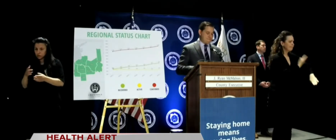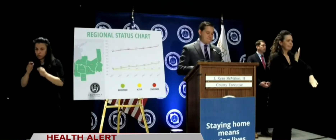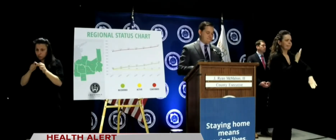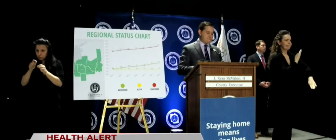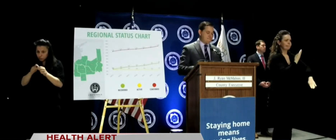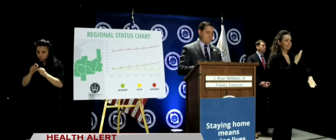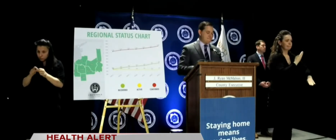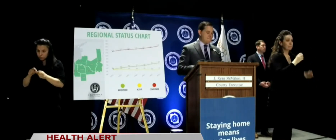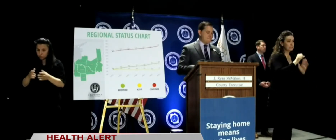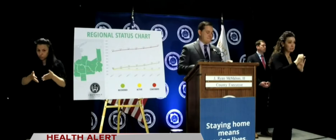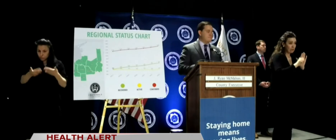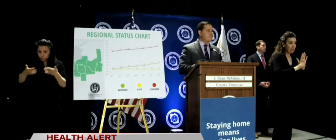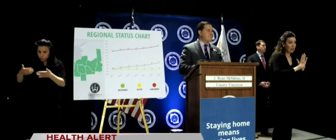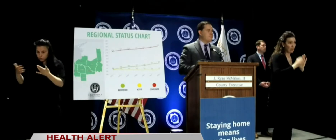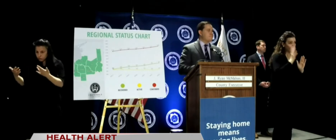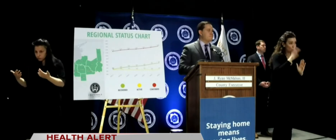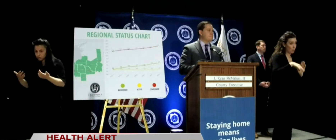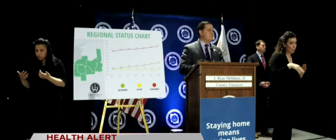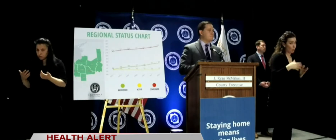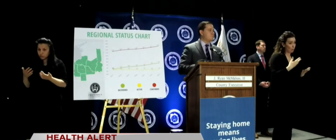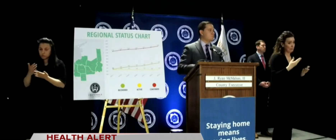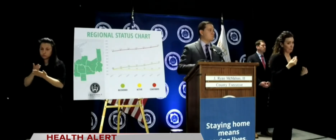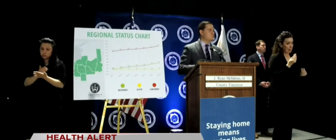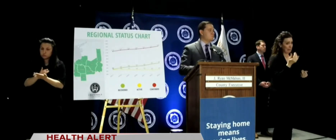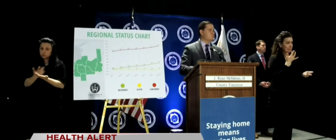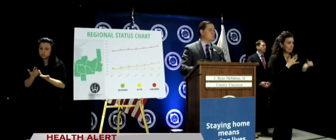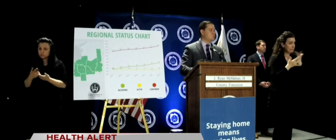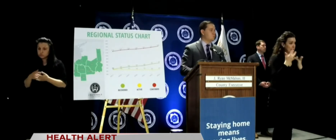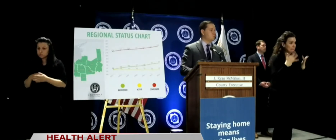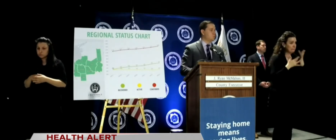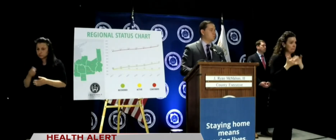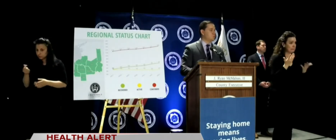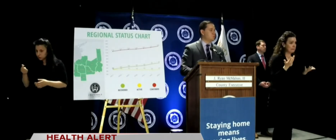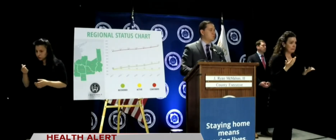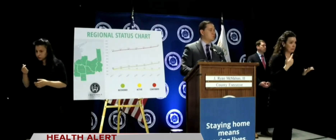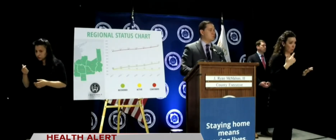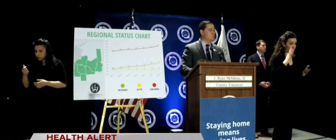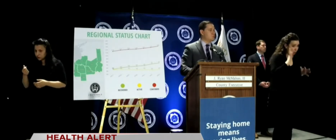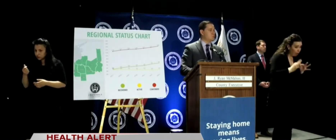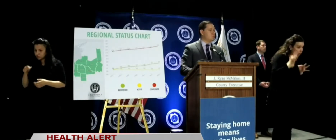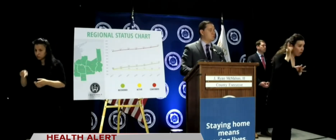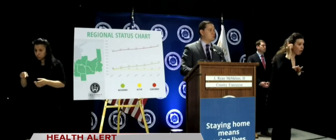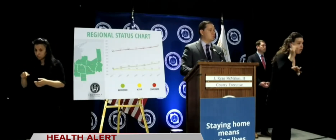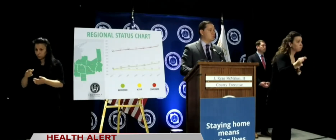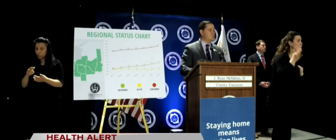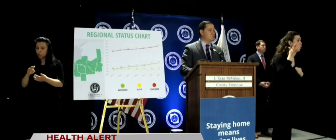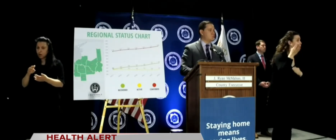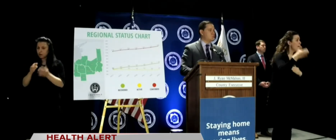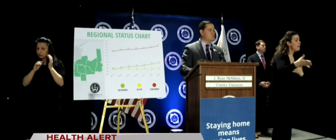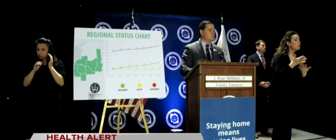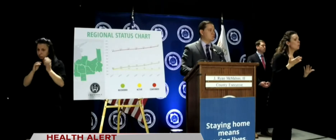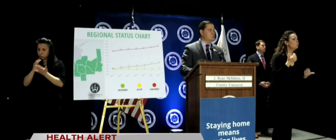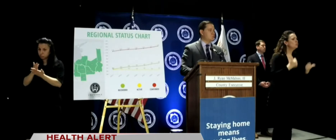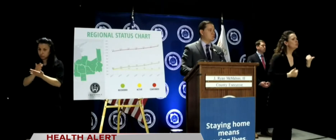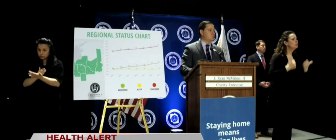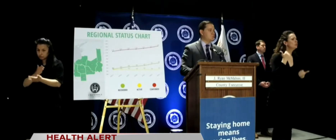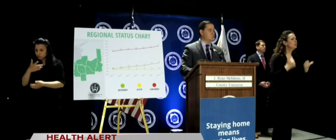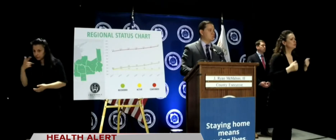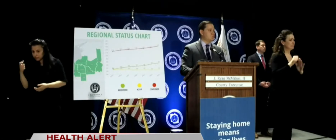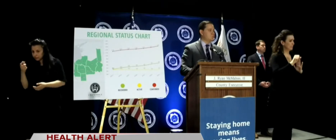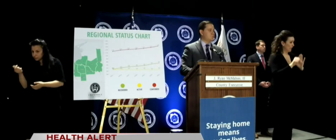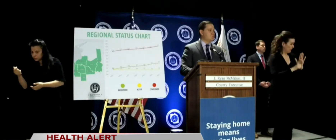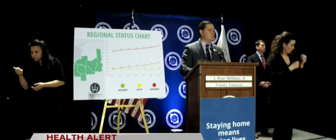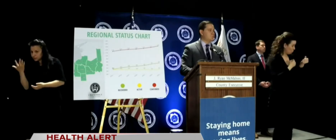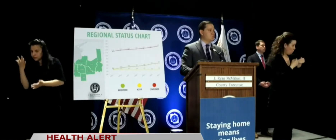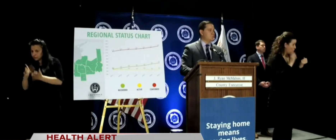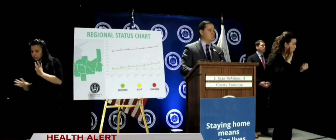this, that will have to be delayed or that can go ahead this year, and that the state will be there with the